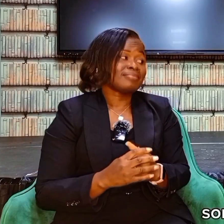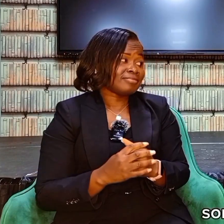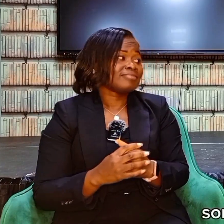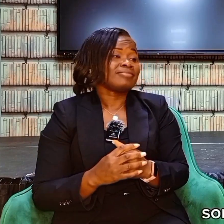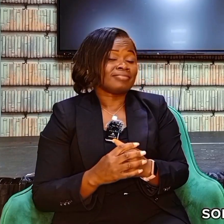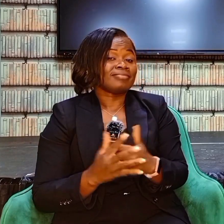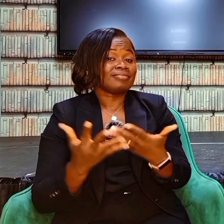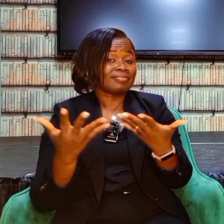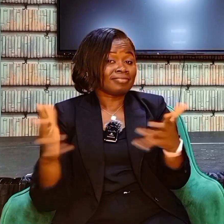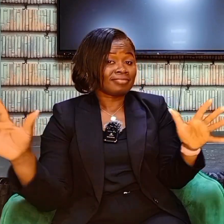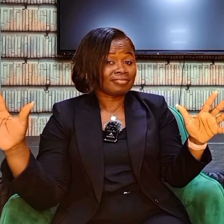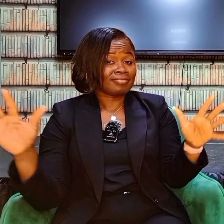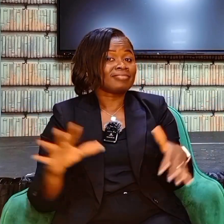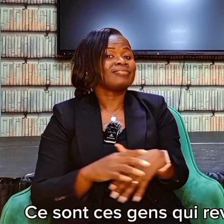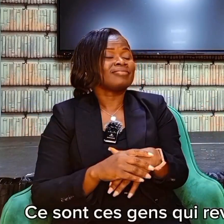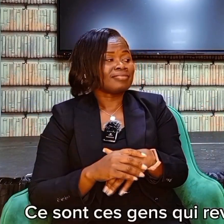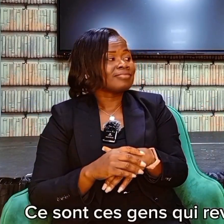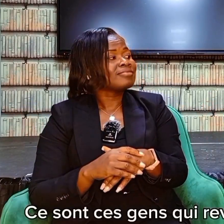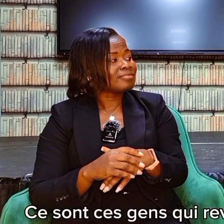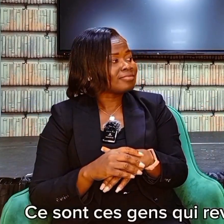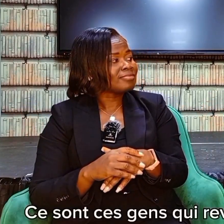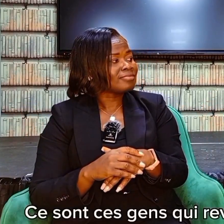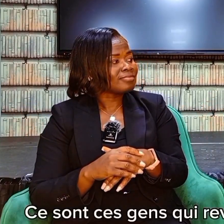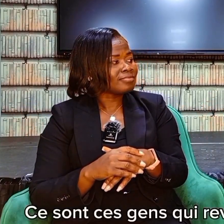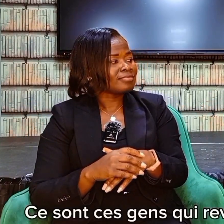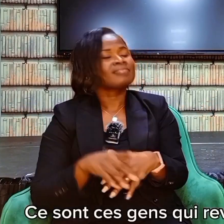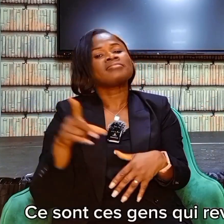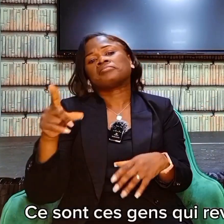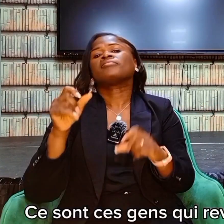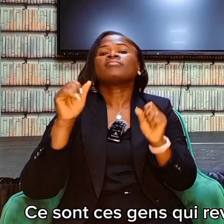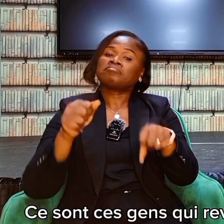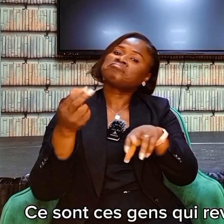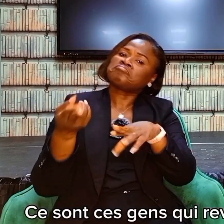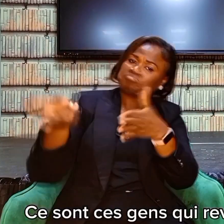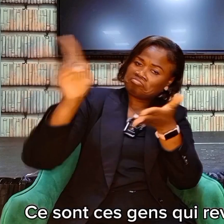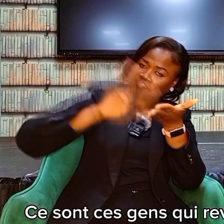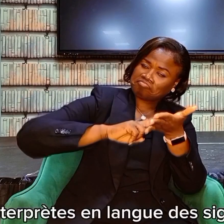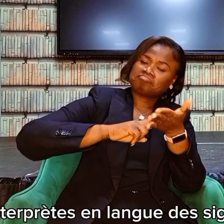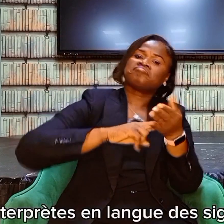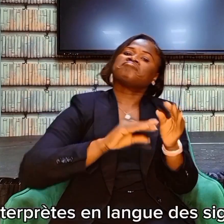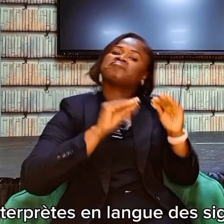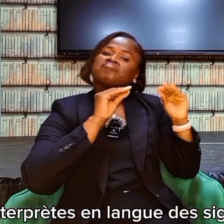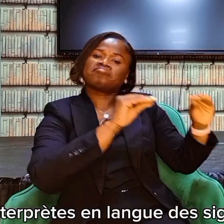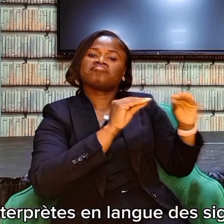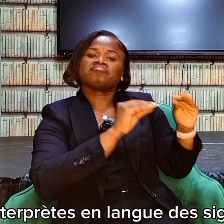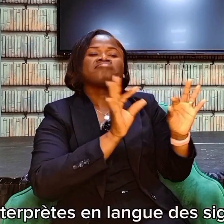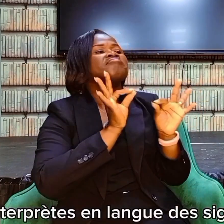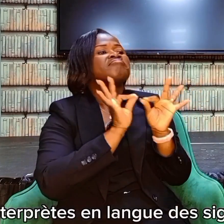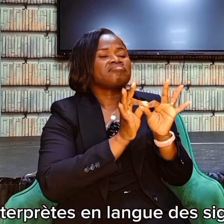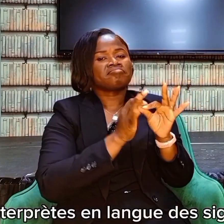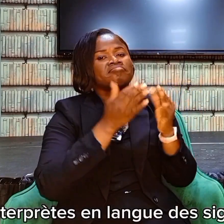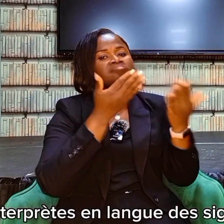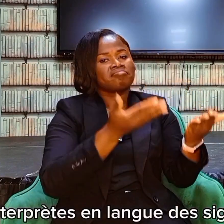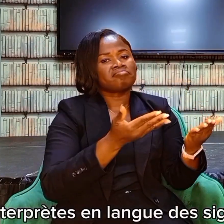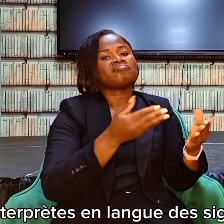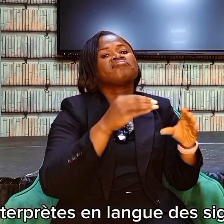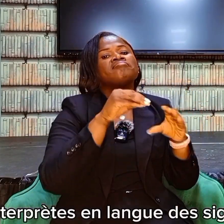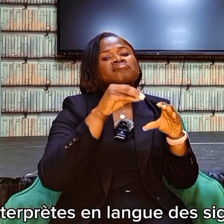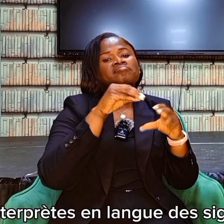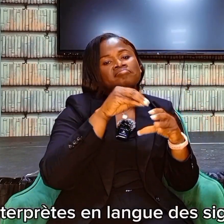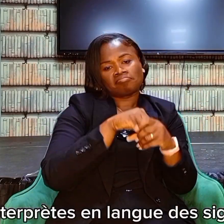is done, these are the people who will come back and train sign language interpreters at a